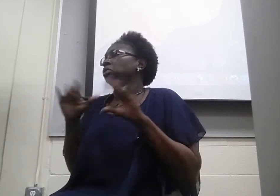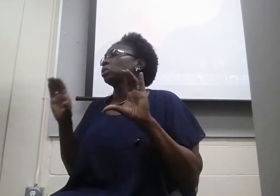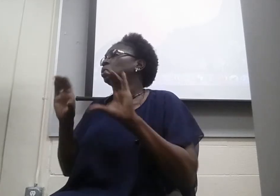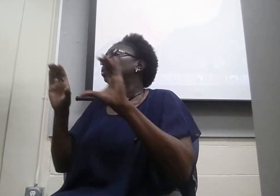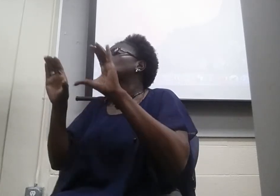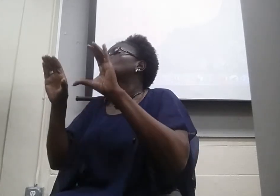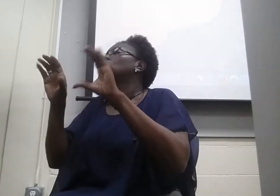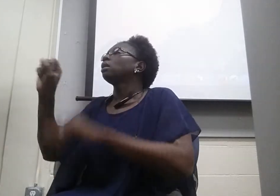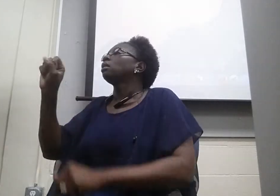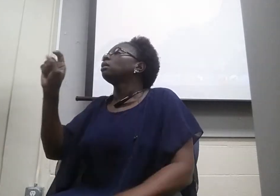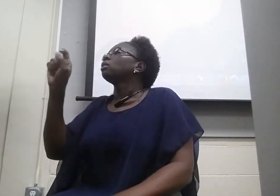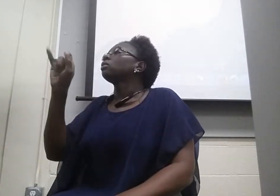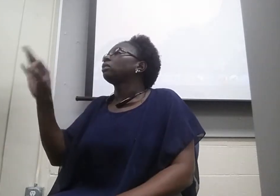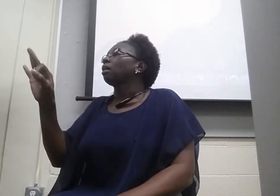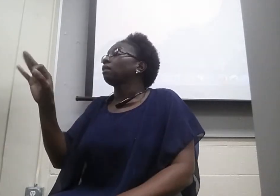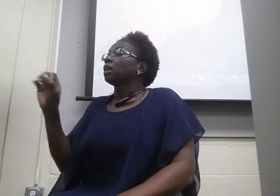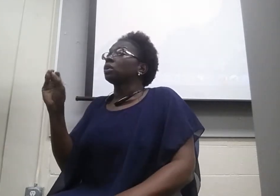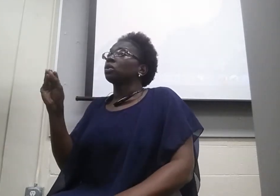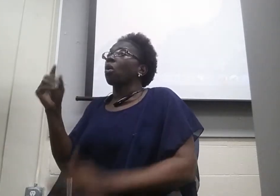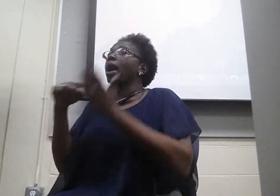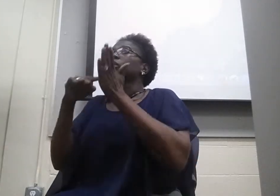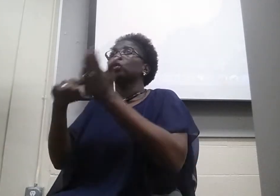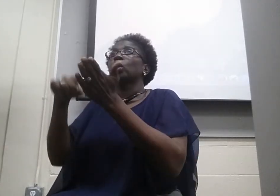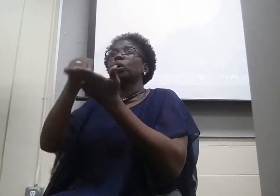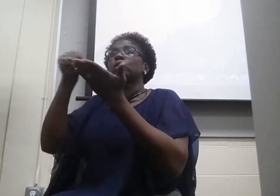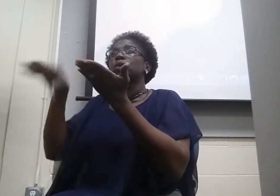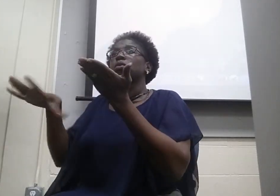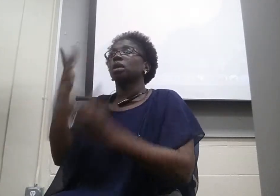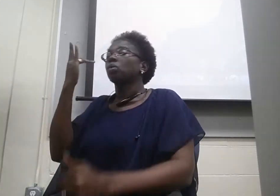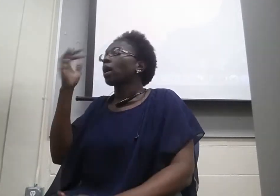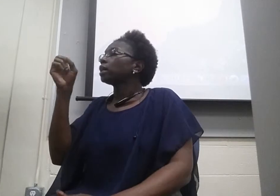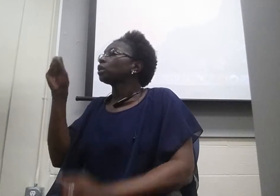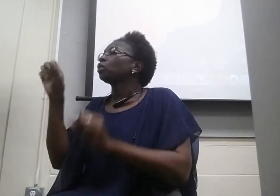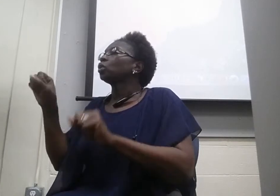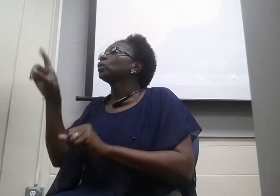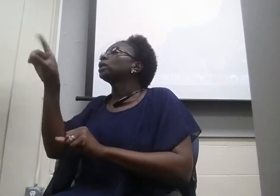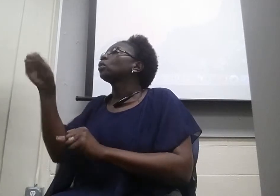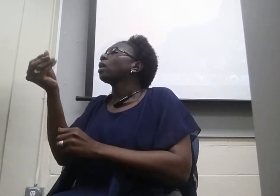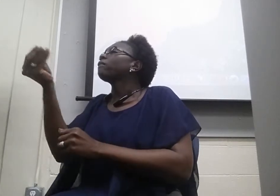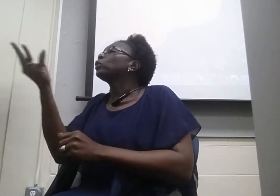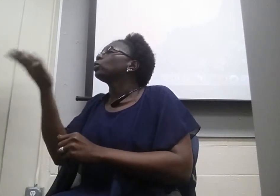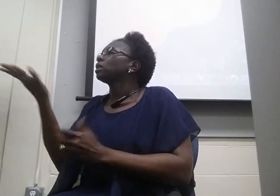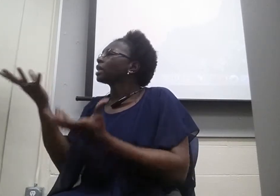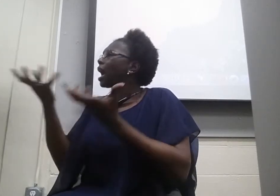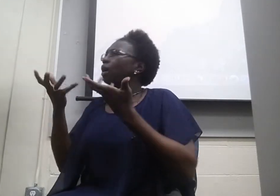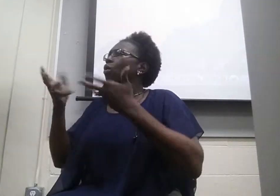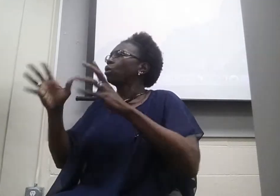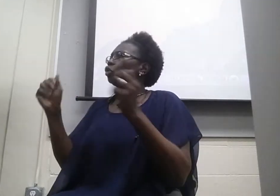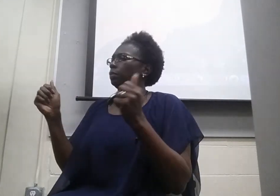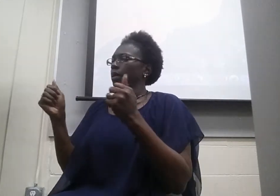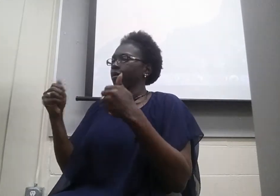So I like to show it to students so that you do a few things. One is you're not afraid to sketch and just draw